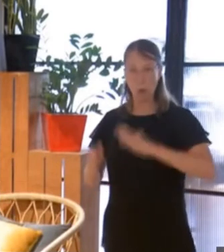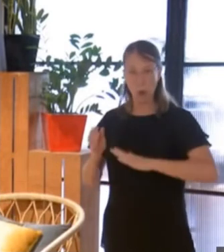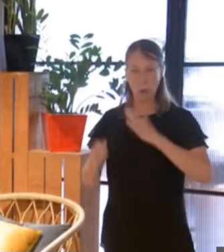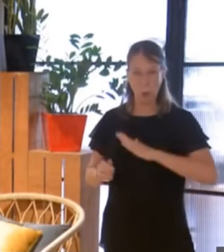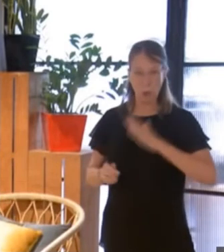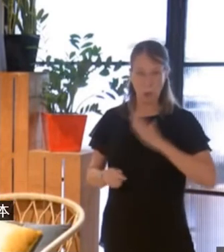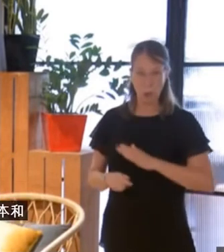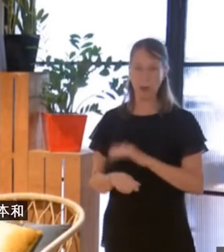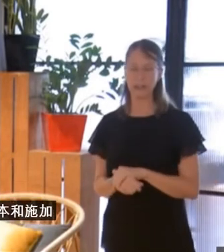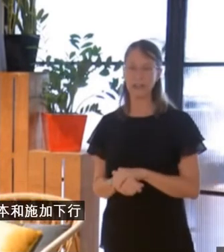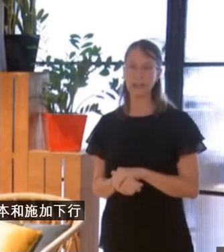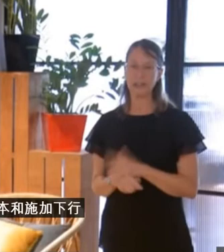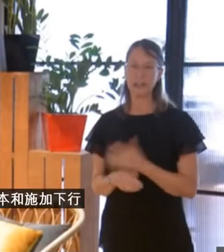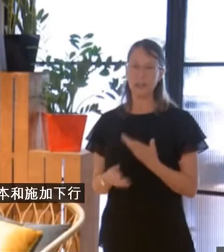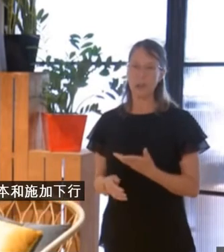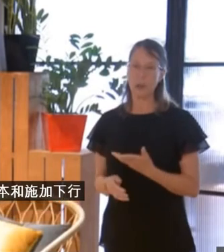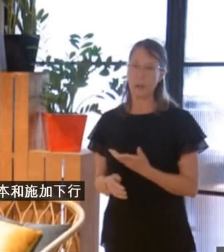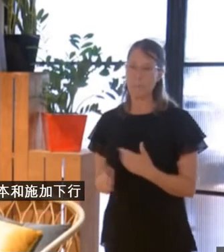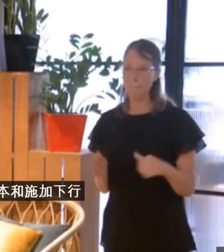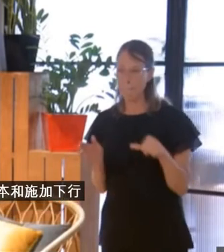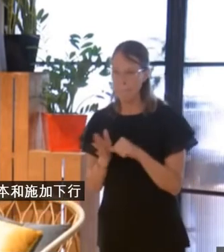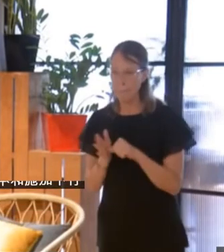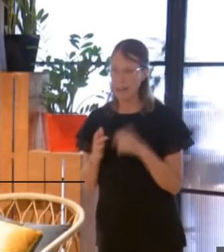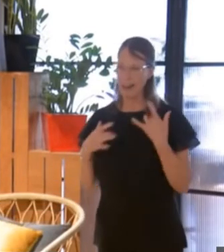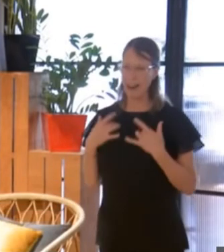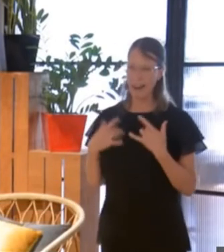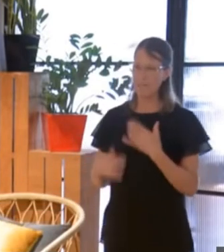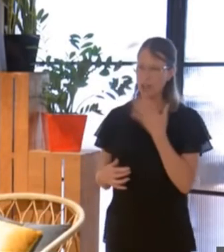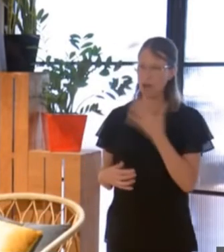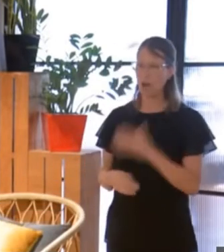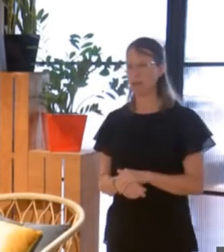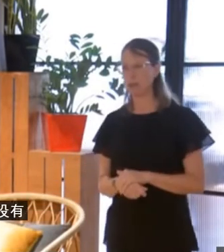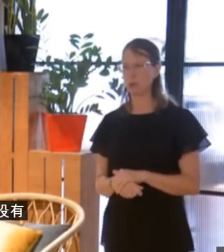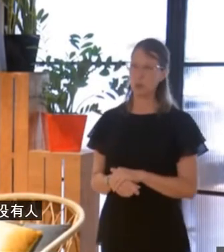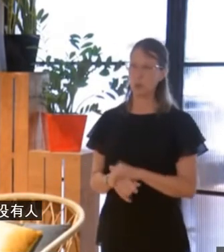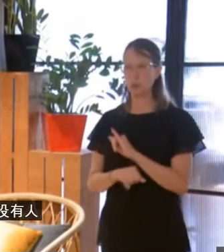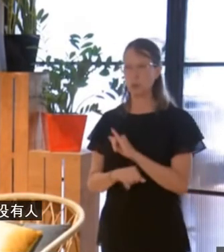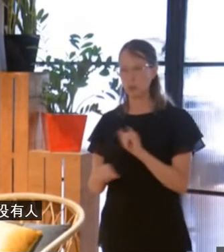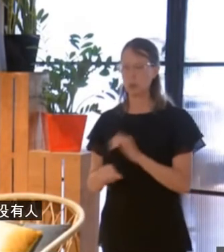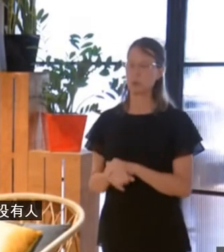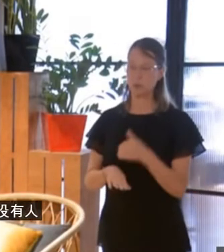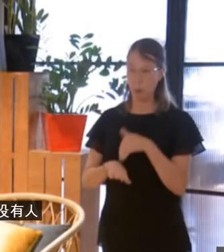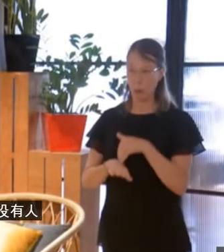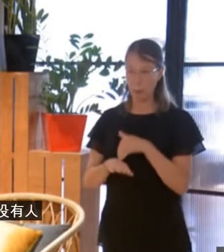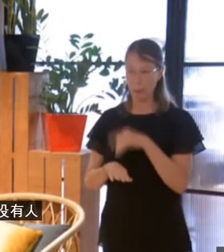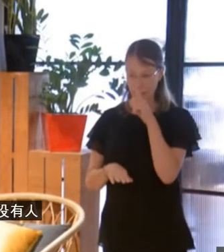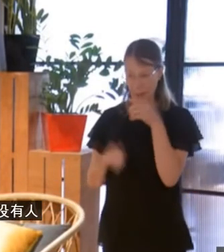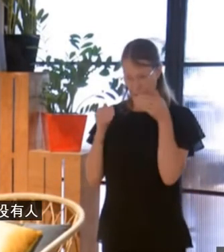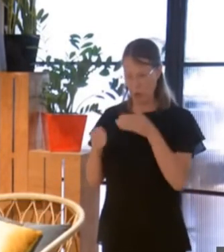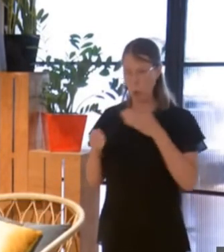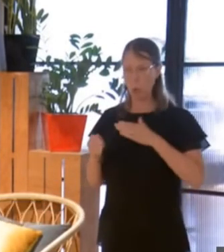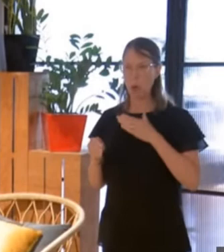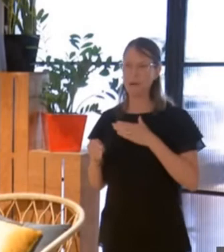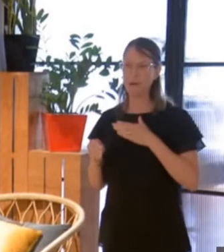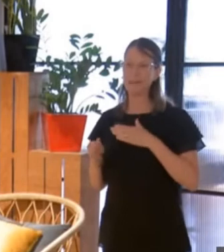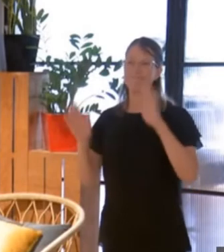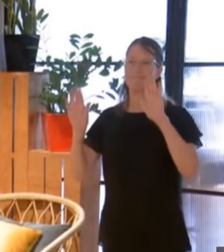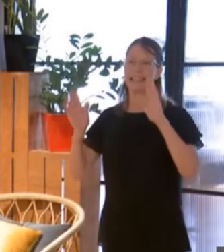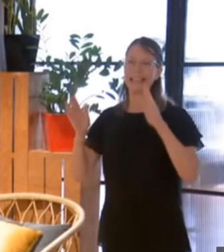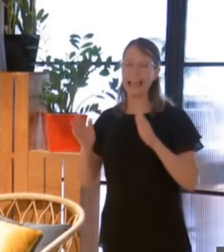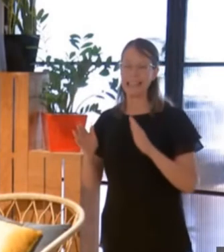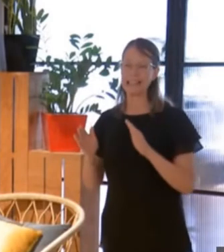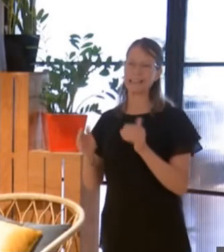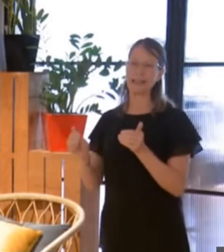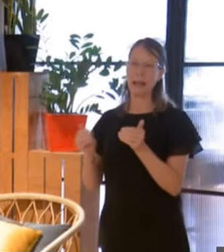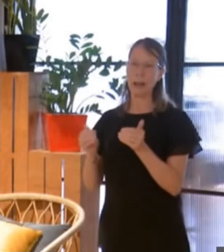living, household budgets, and putting downward pressure is something this government is completely focused on. And no one has done more to put downward pressure on household